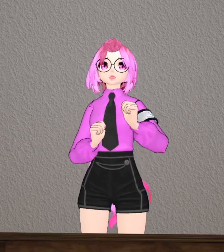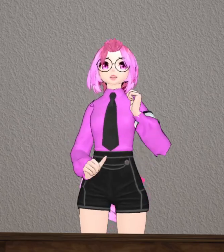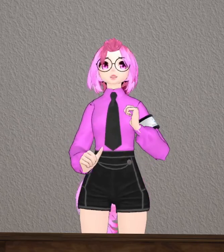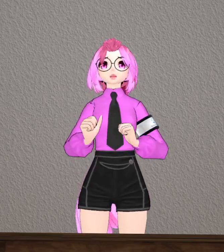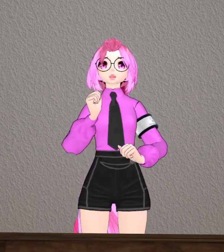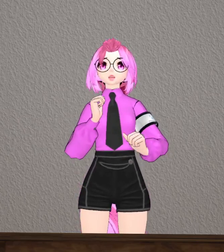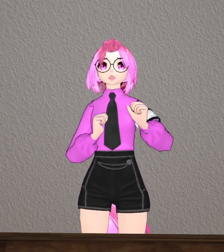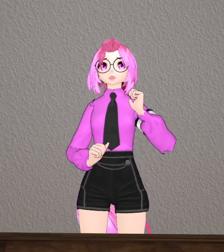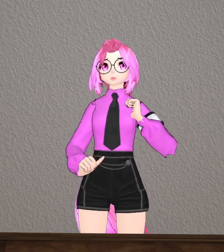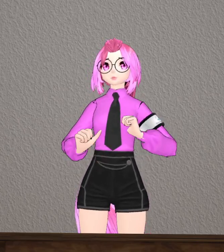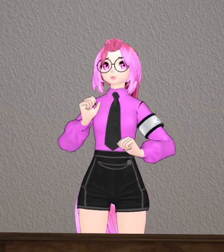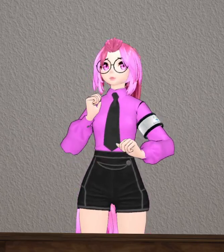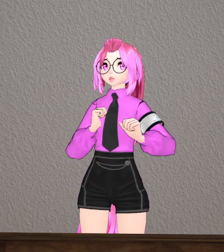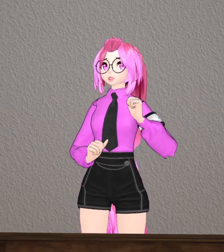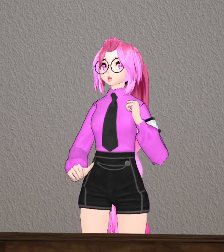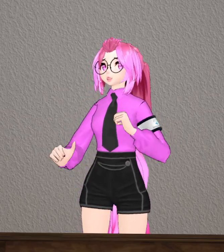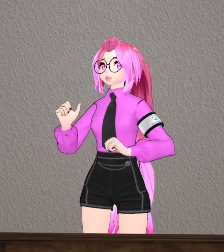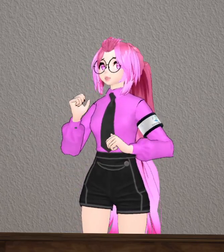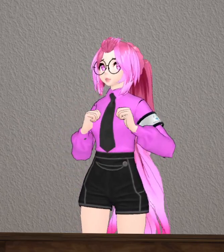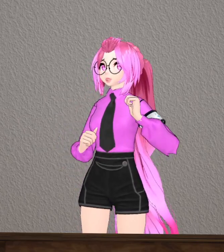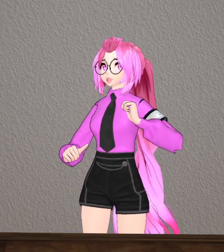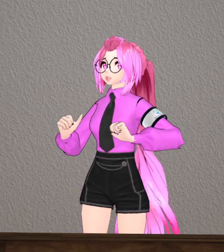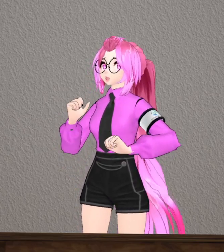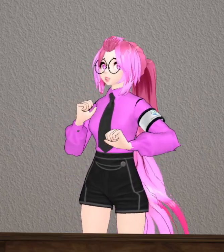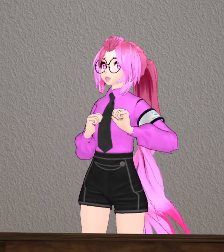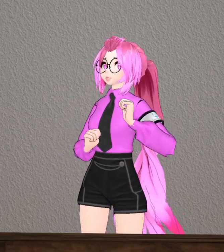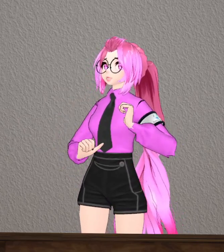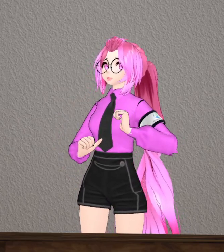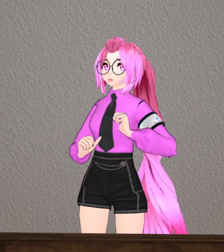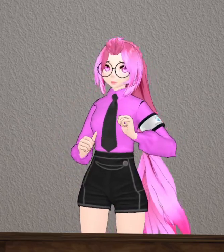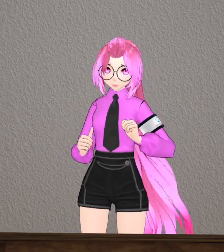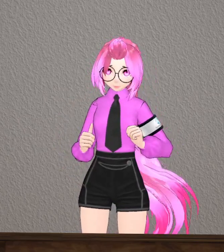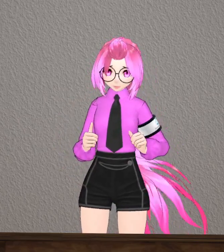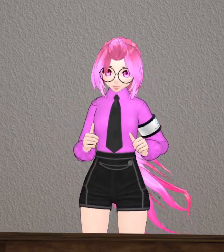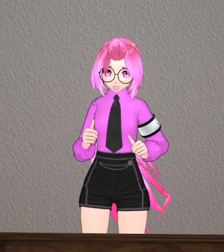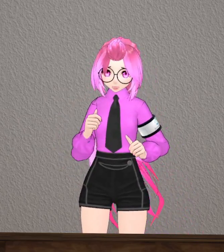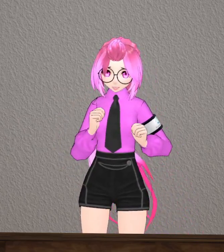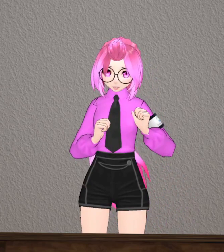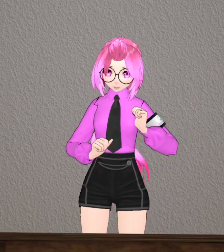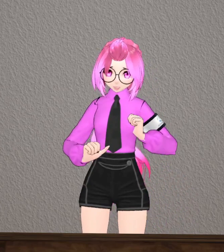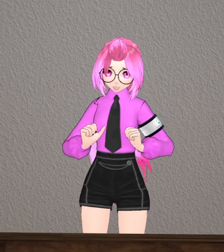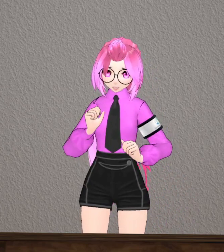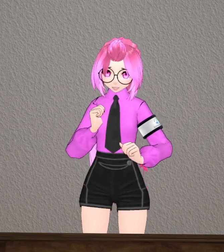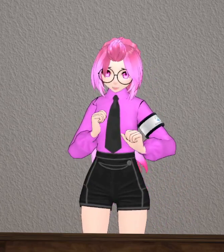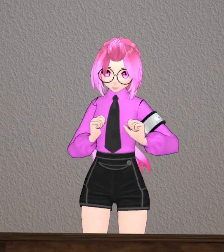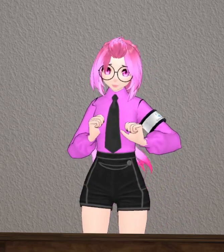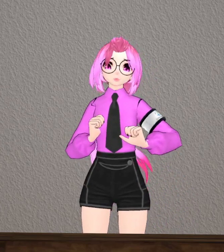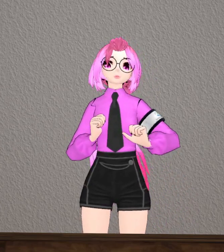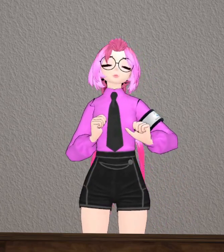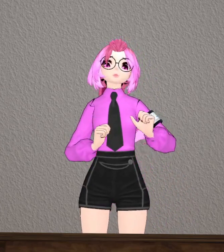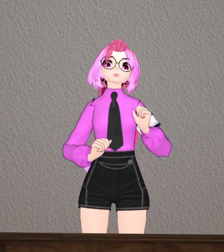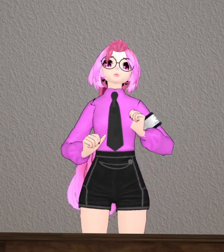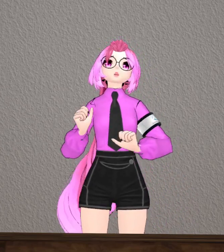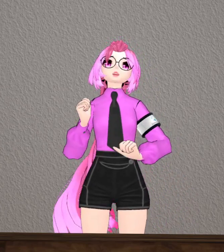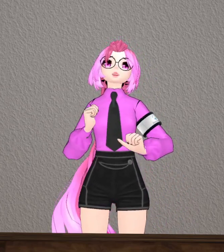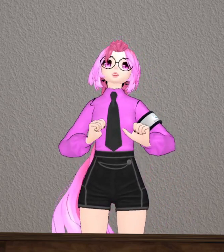in, what's the word in English when it's not opposite, when it's